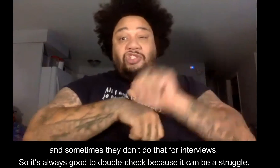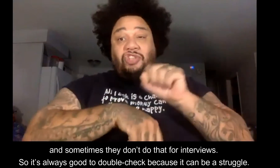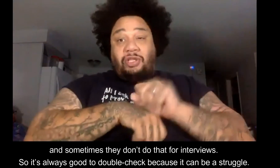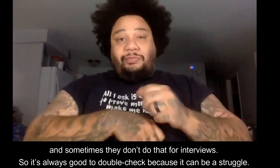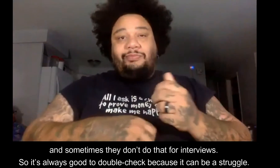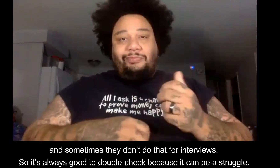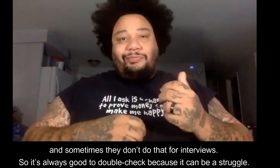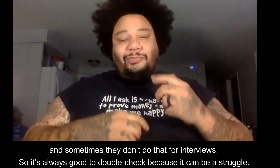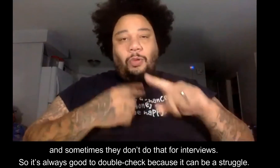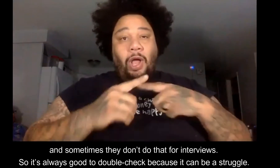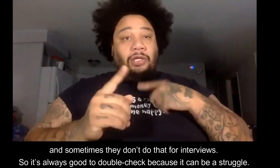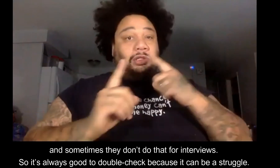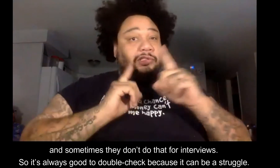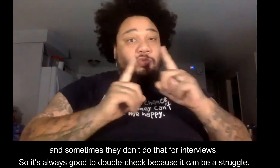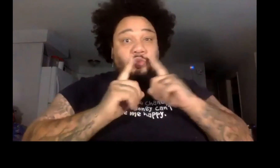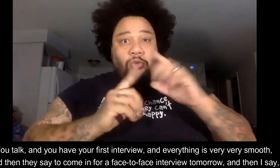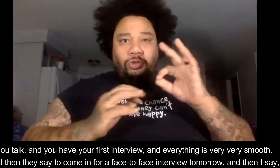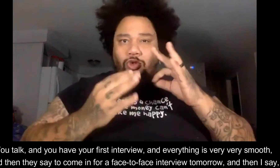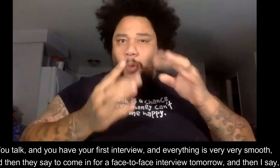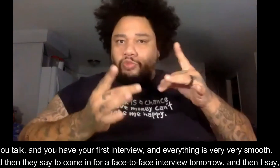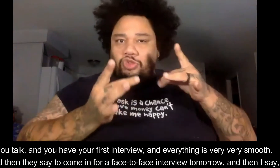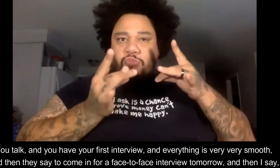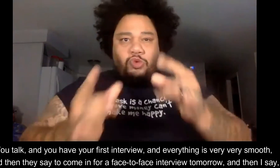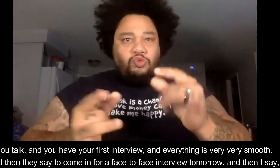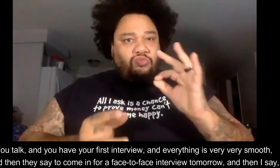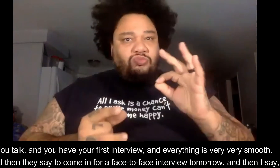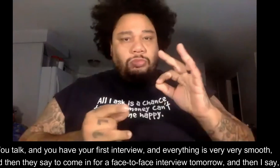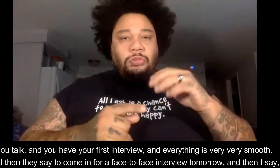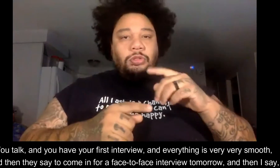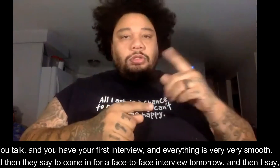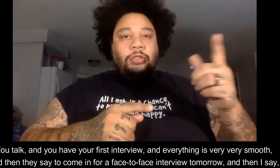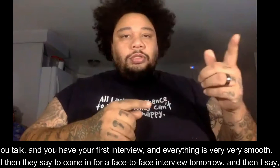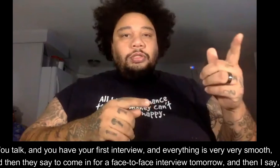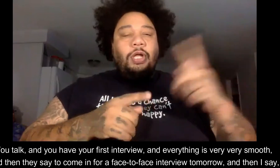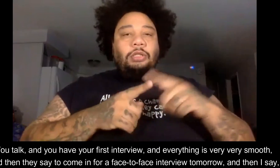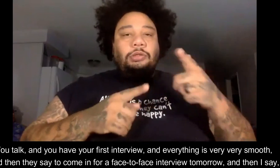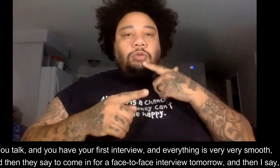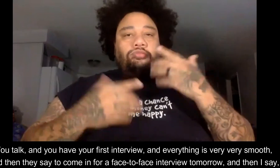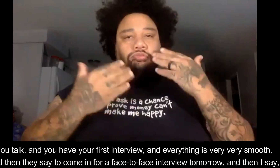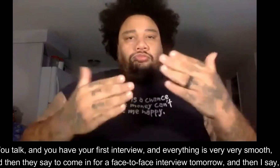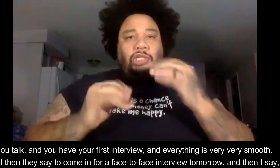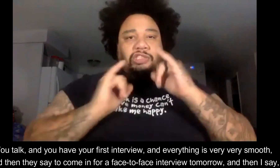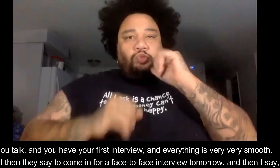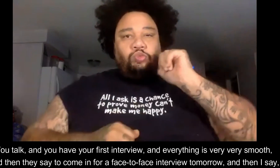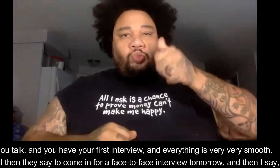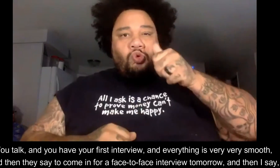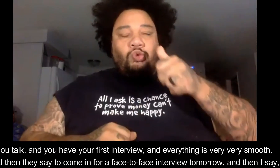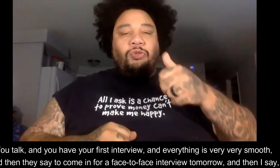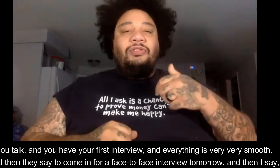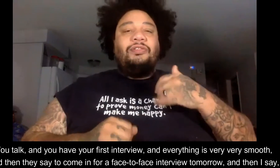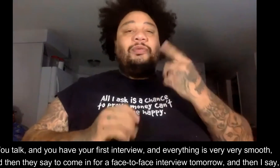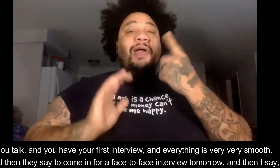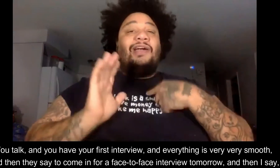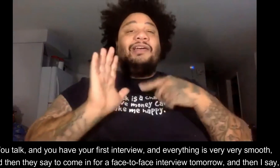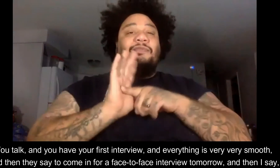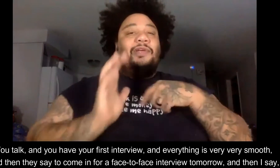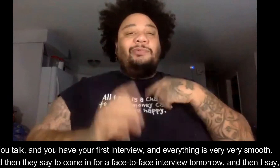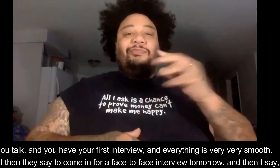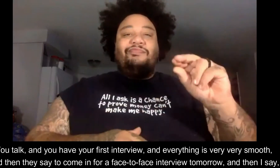mean, it can be a struggle. You talk and you have your first interview and everything's very, very smooth.